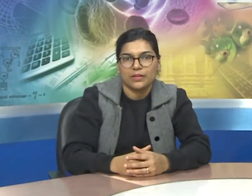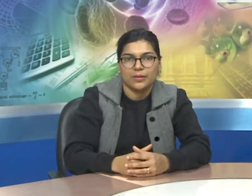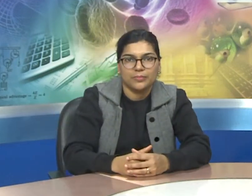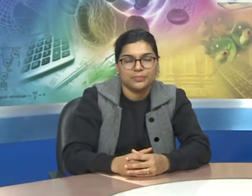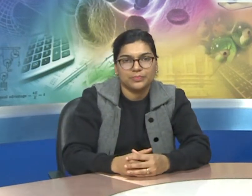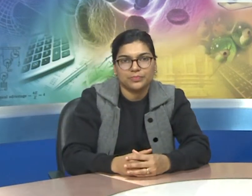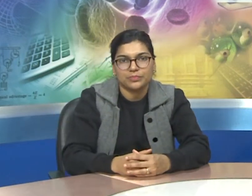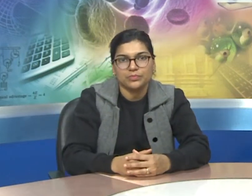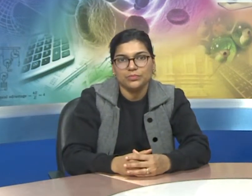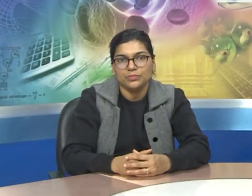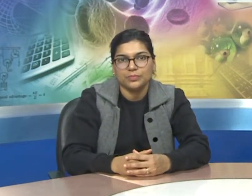done.